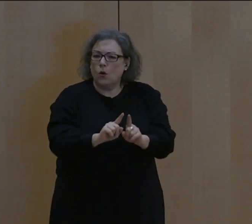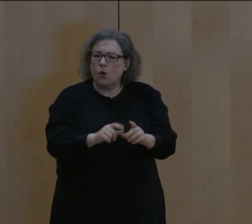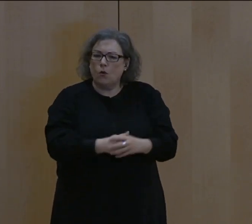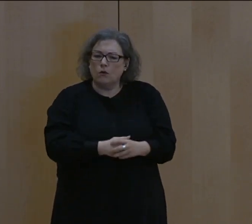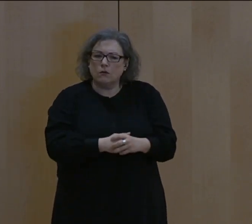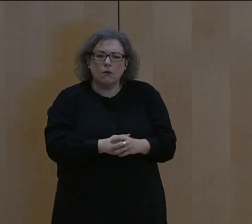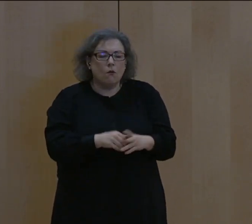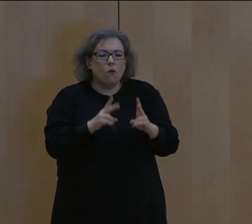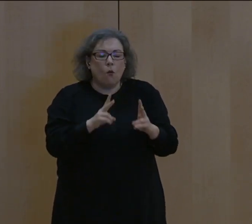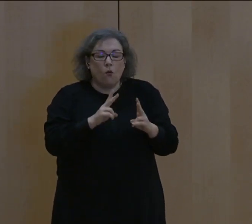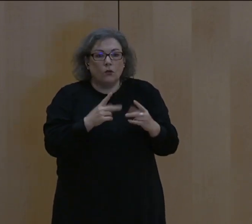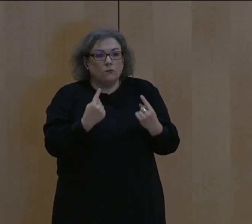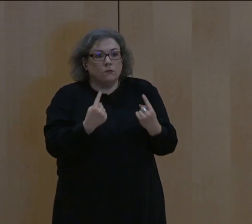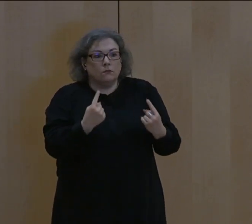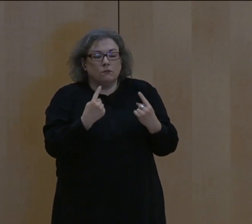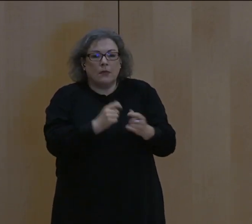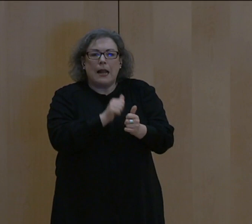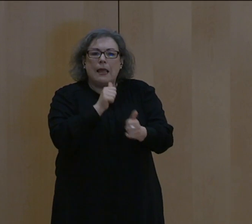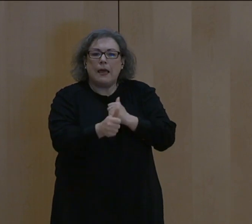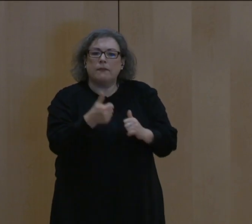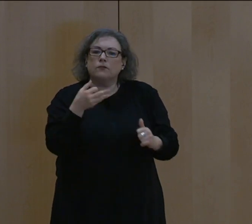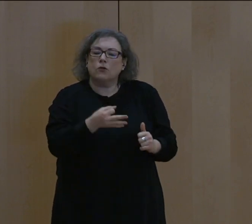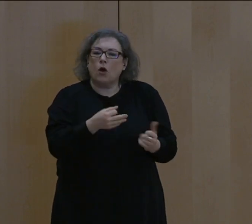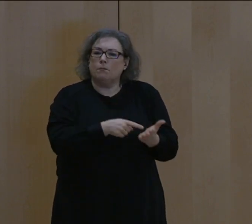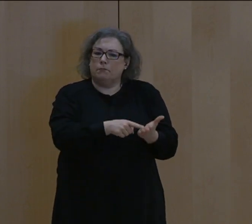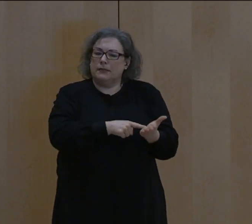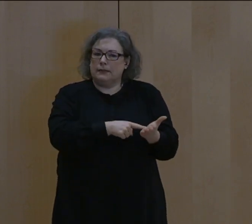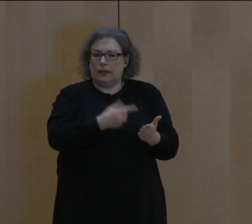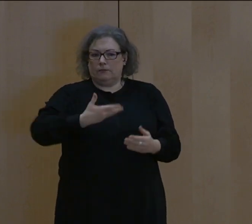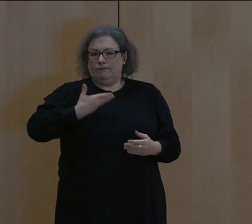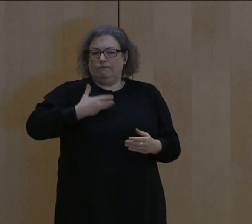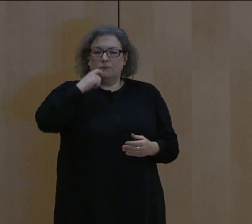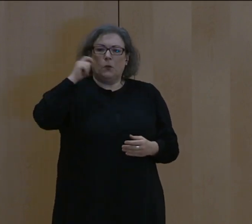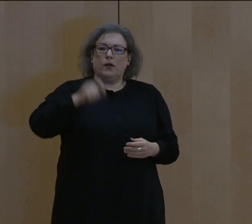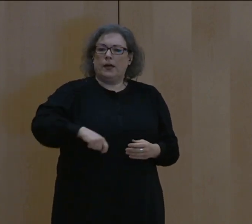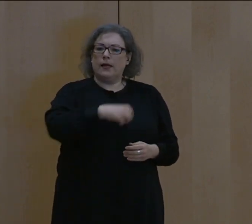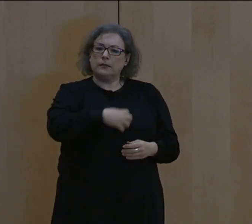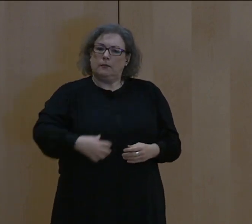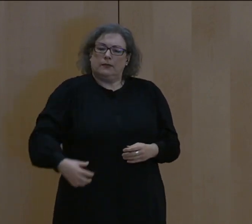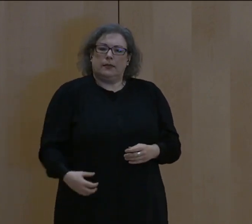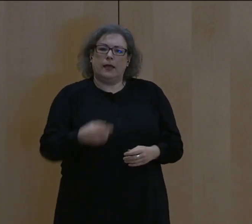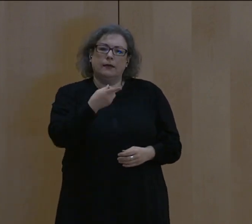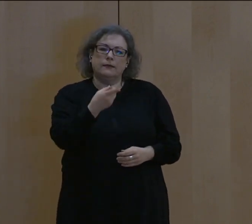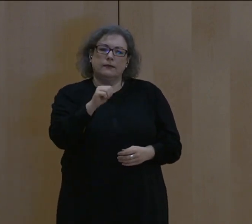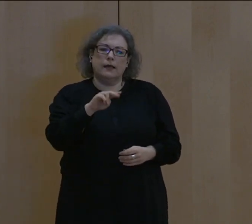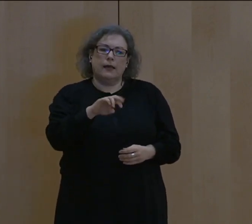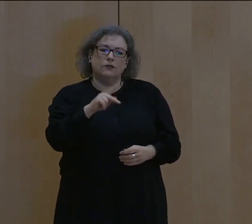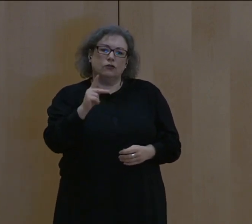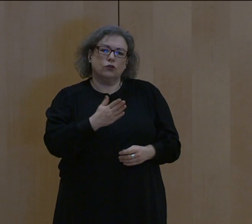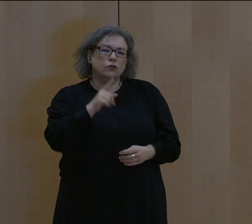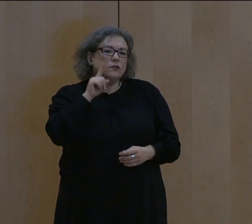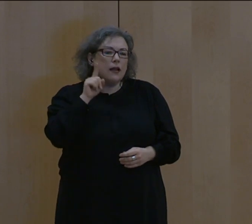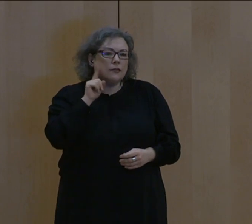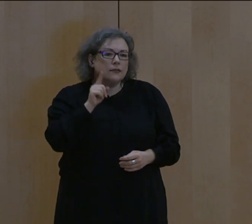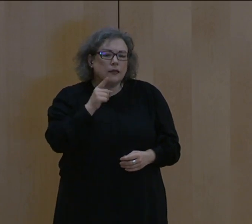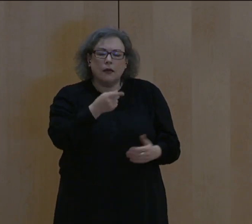in particular His Excellency, the President of Ukraine, Volodymyr Zelenskyj, who has been a true leader at this most pivotal